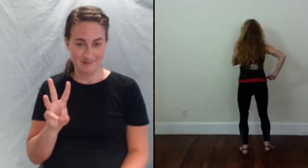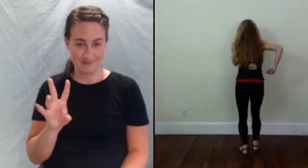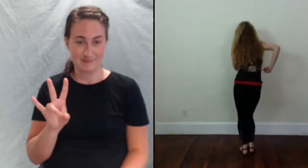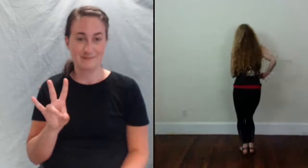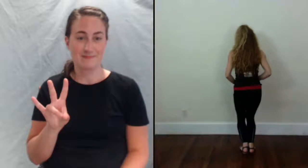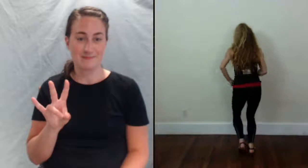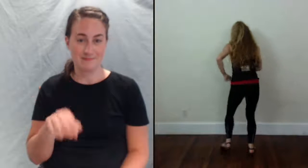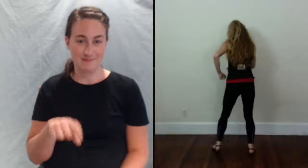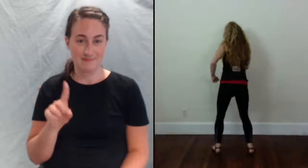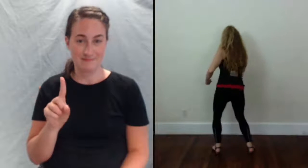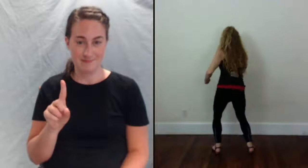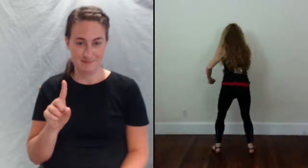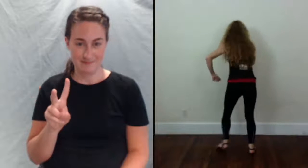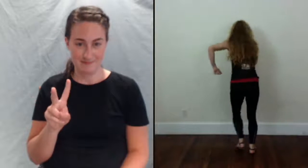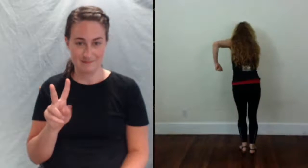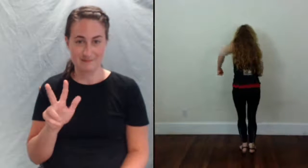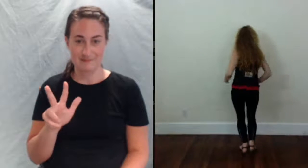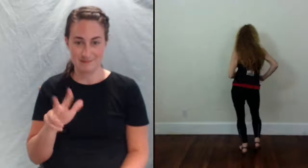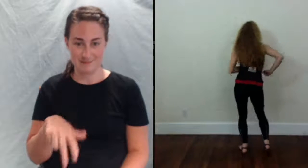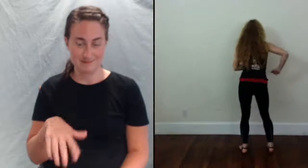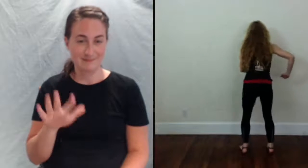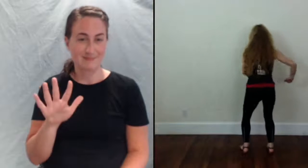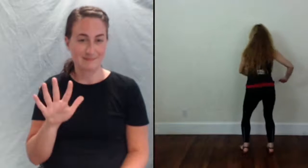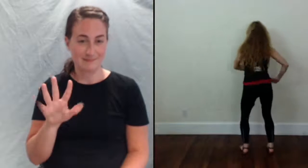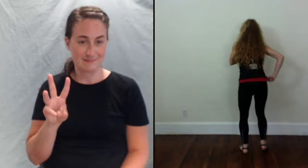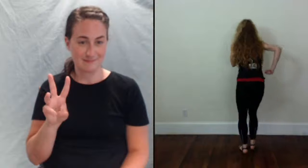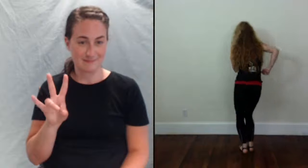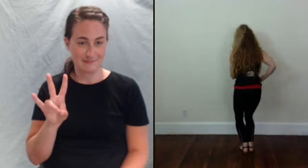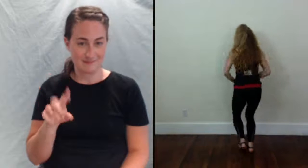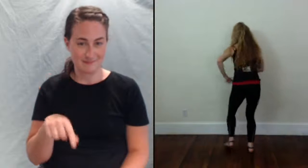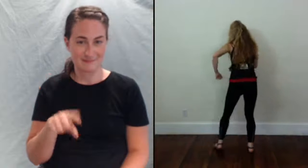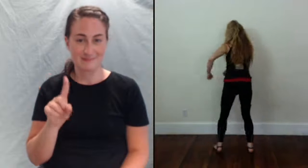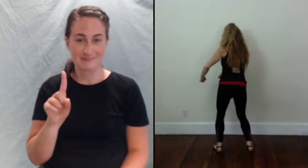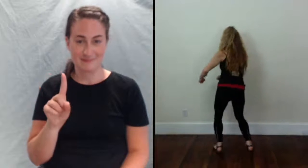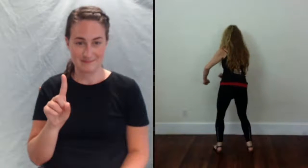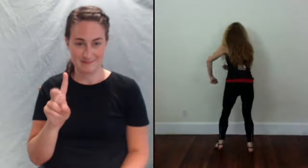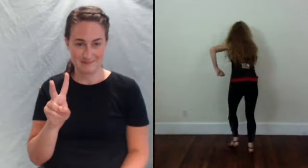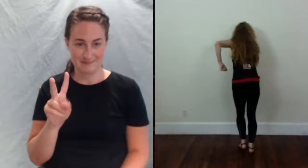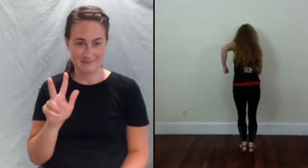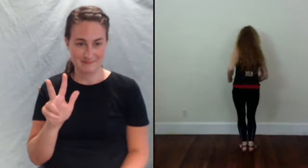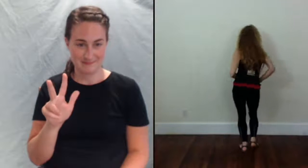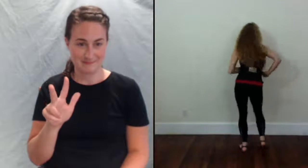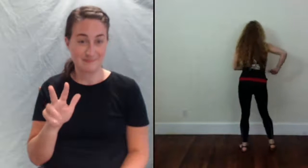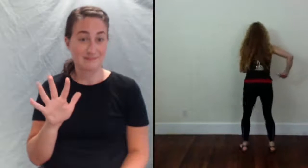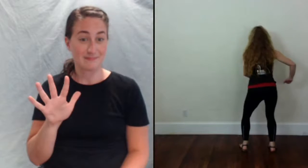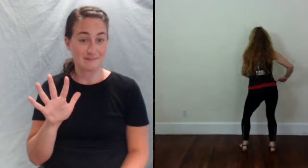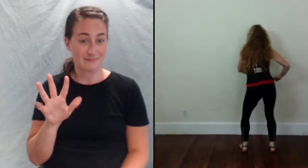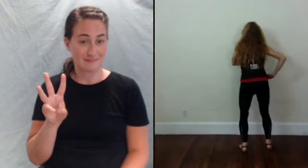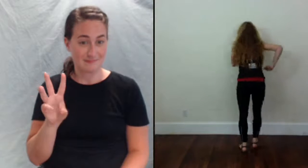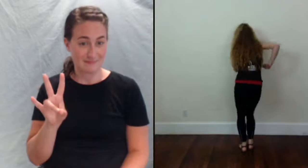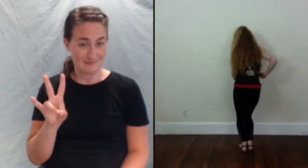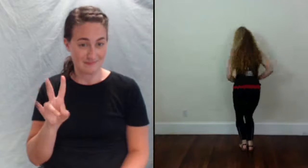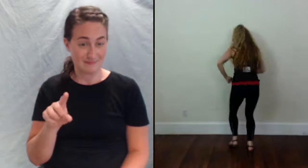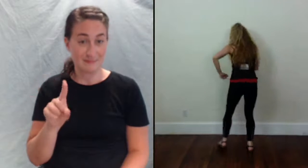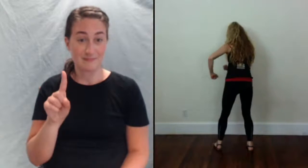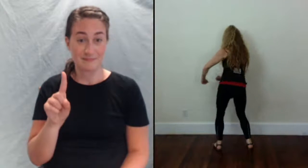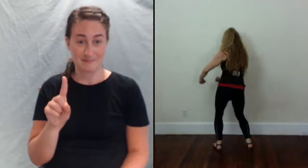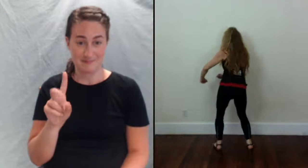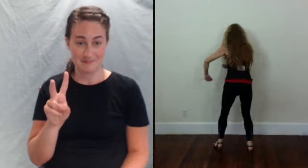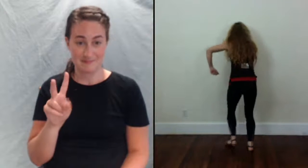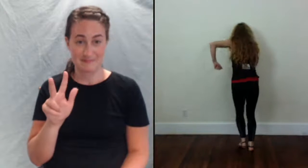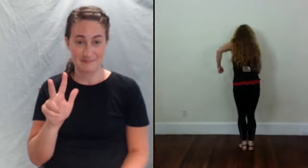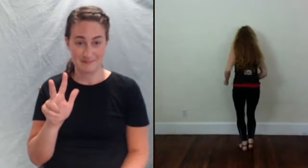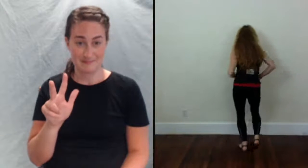over. And 2, over. And 3, over.